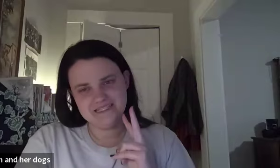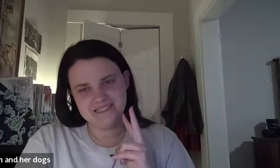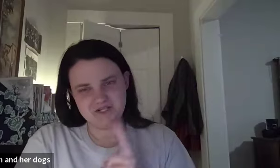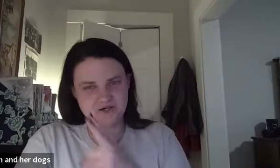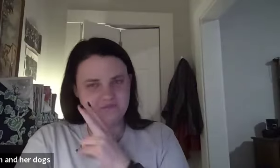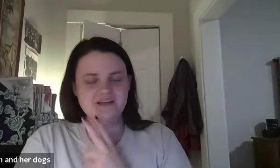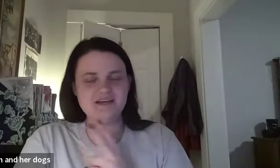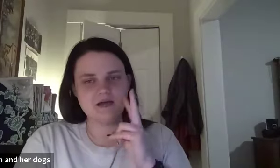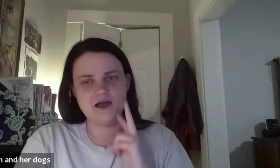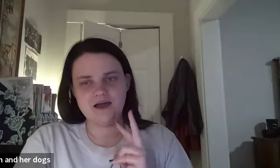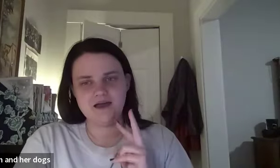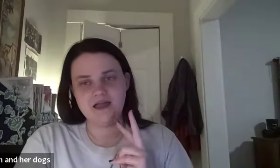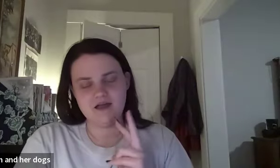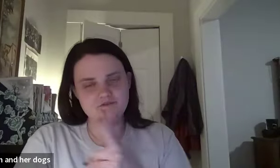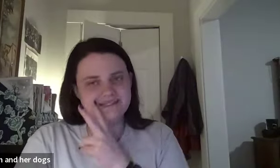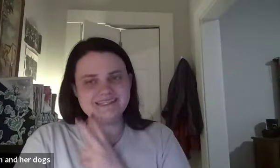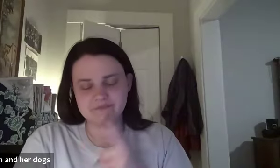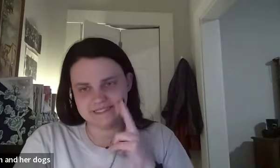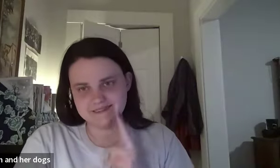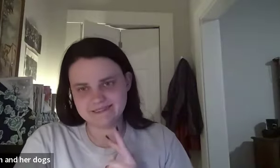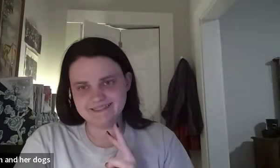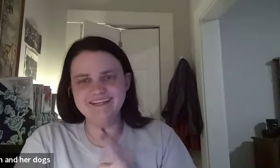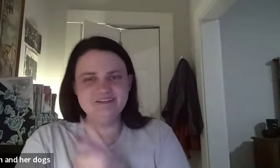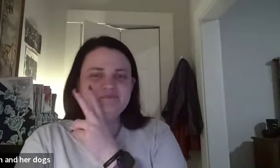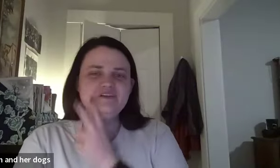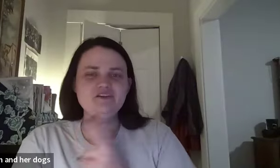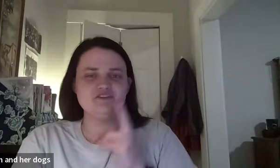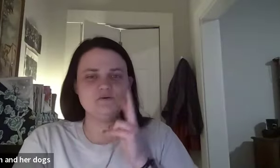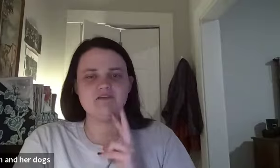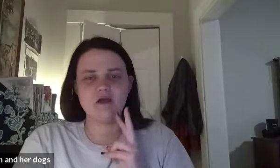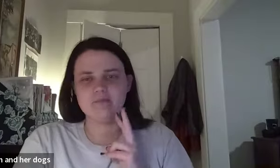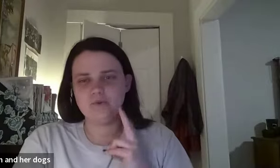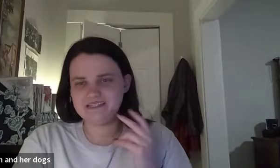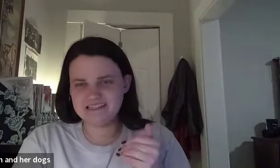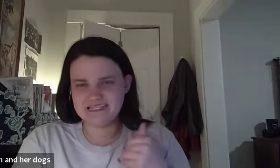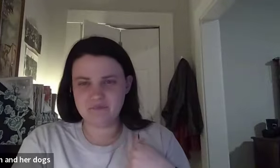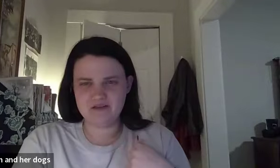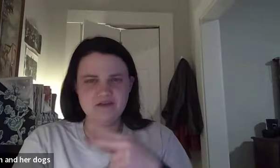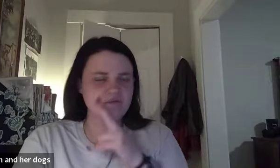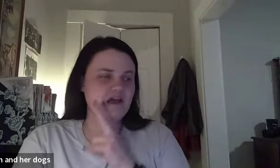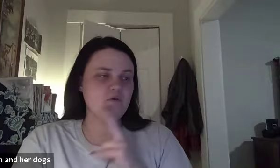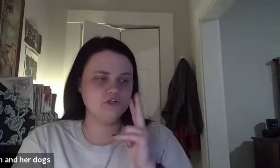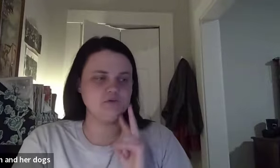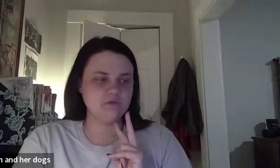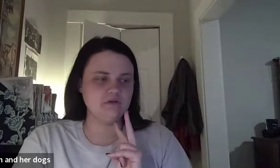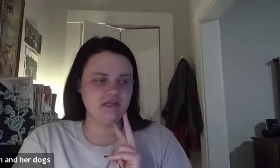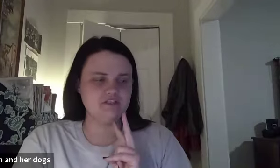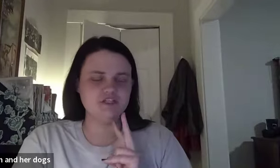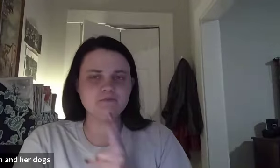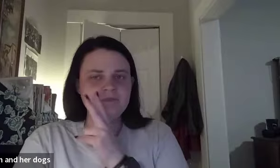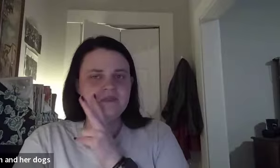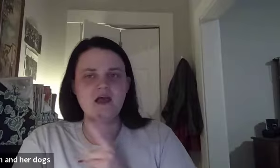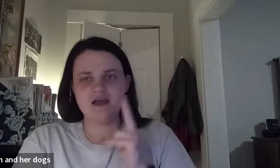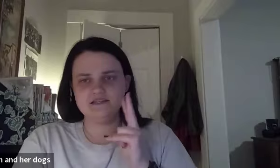this here because I have twin siblings. So whenever I'm always listing my family out, which we will get into, I